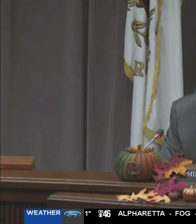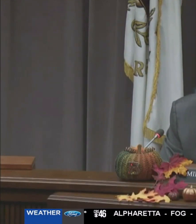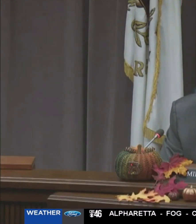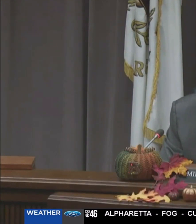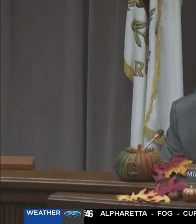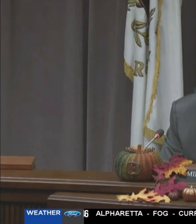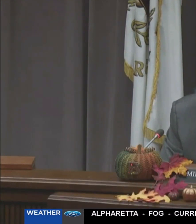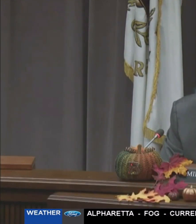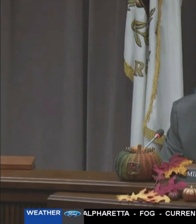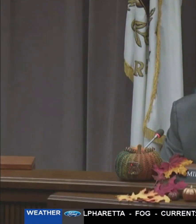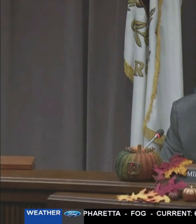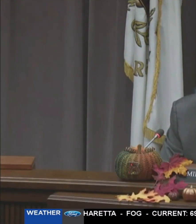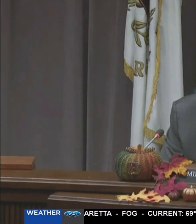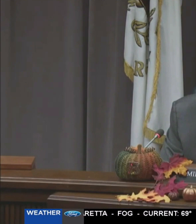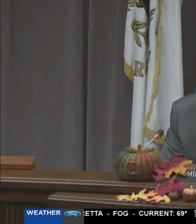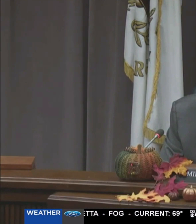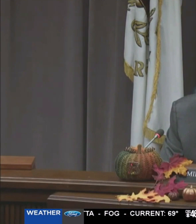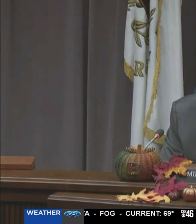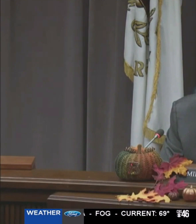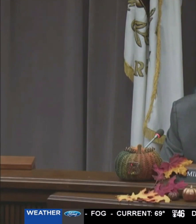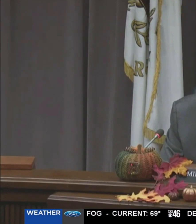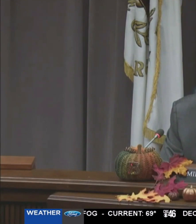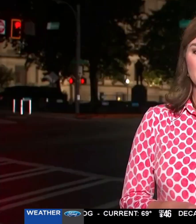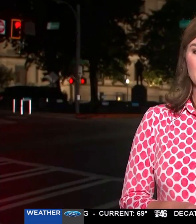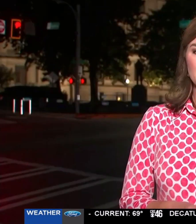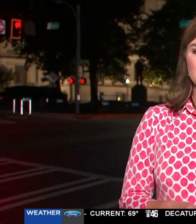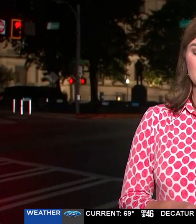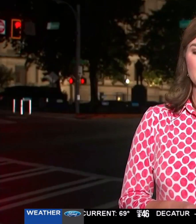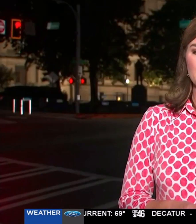doesn't reflect well of leadership.